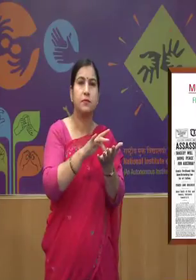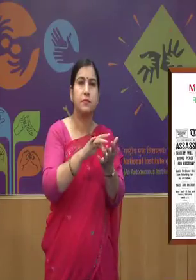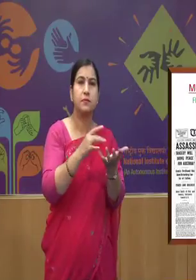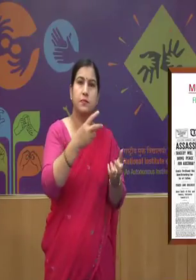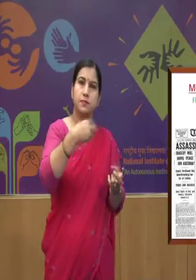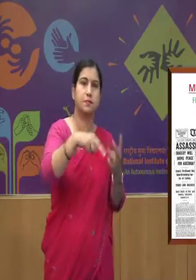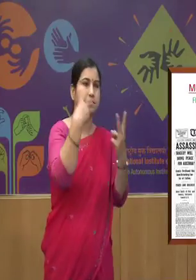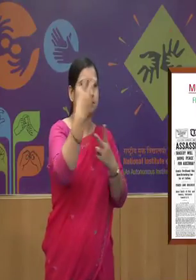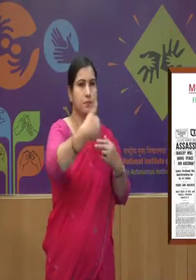Sarajevo,